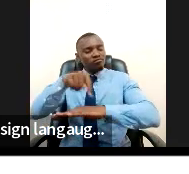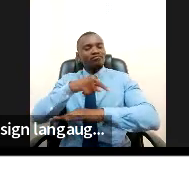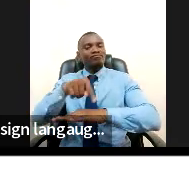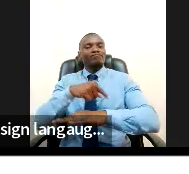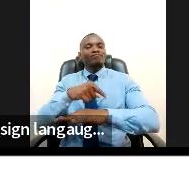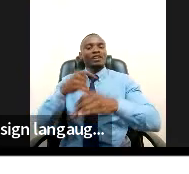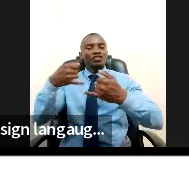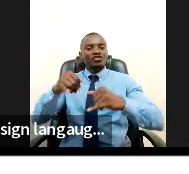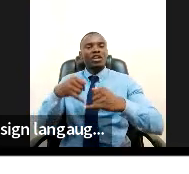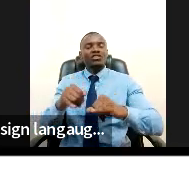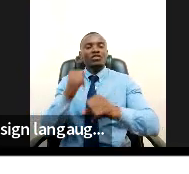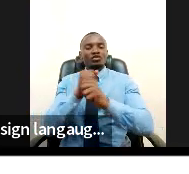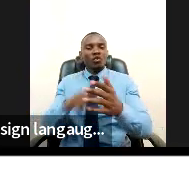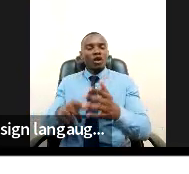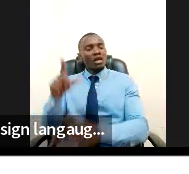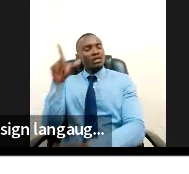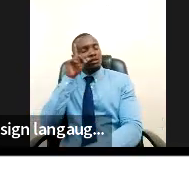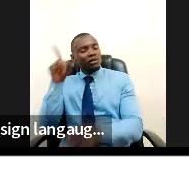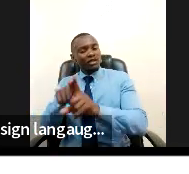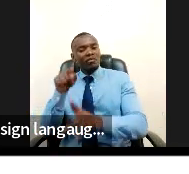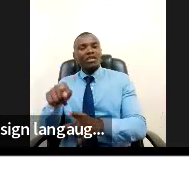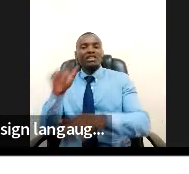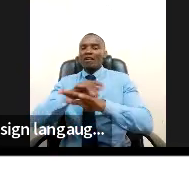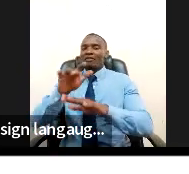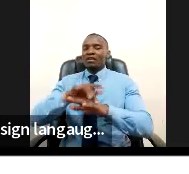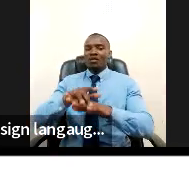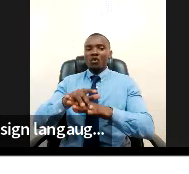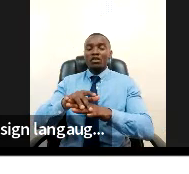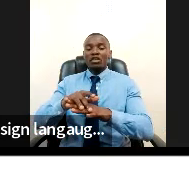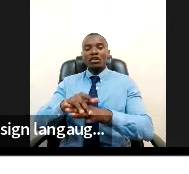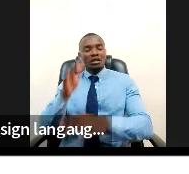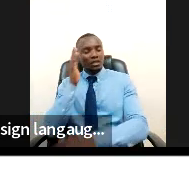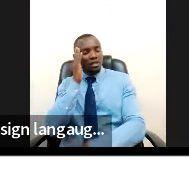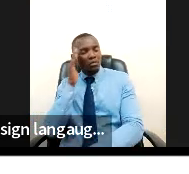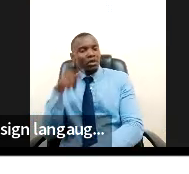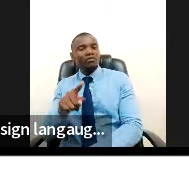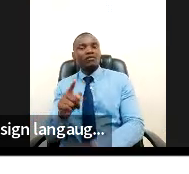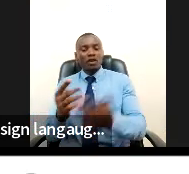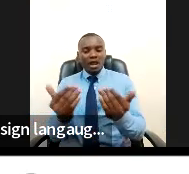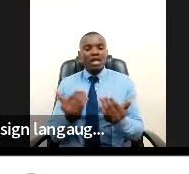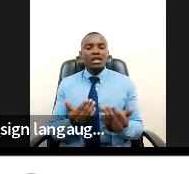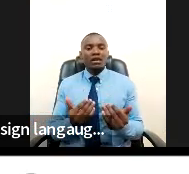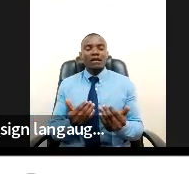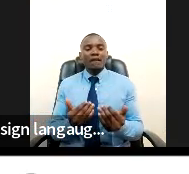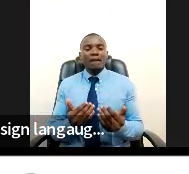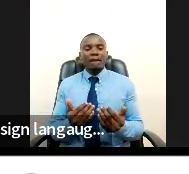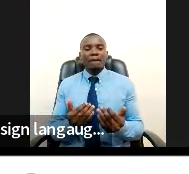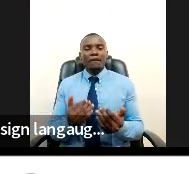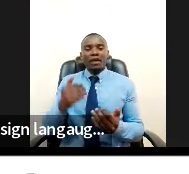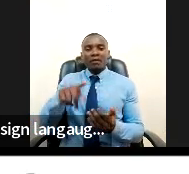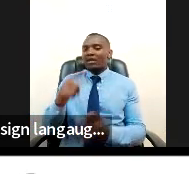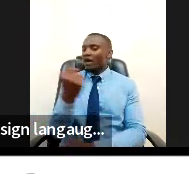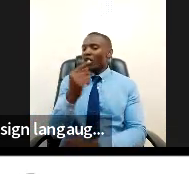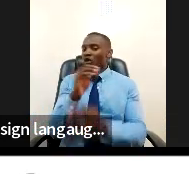again, disrupting the quality of sleep he especially needs as a disabled individual. Andrew is not alone